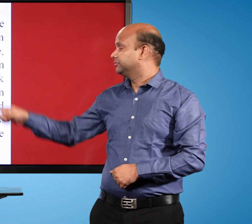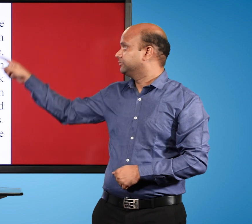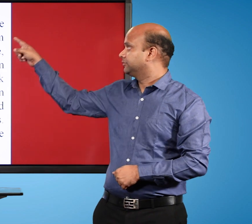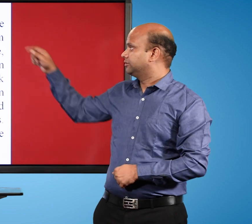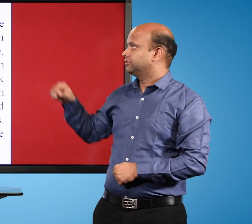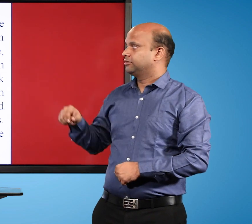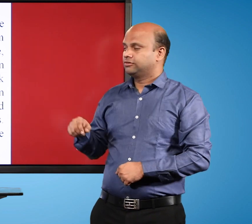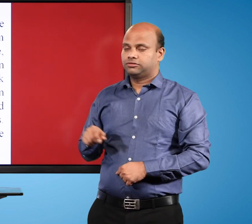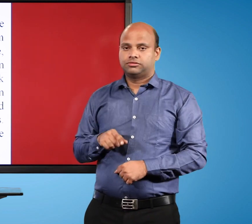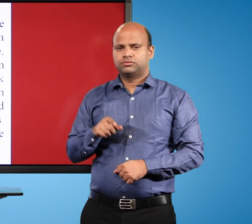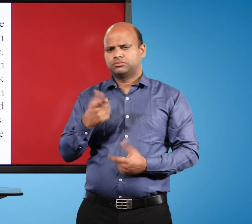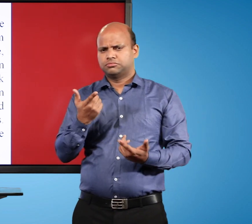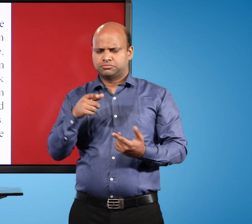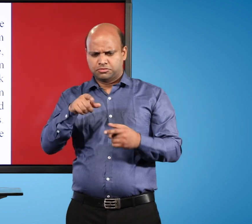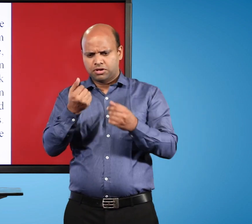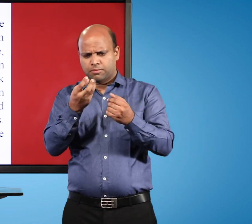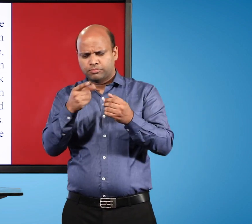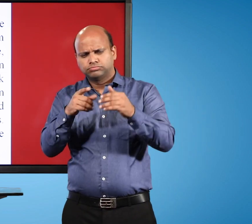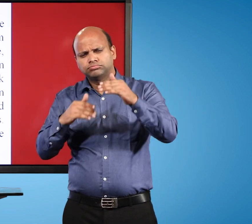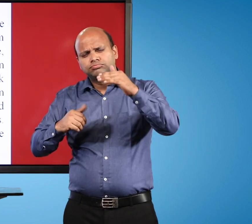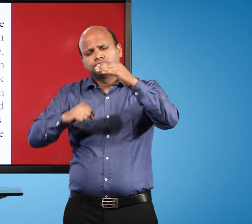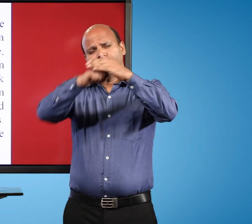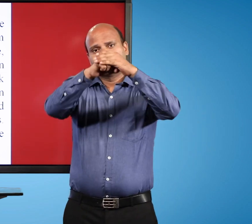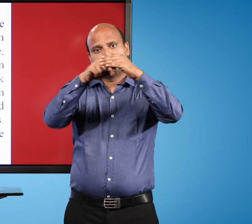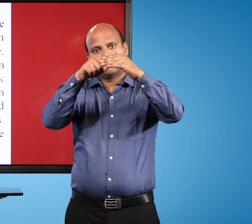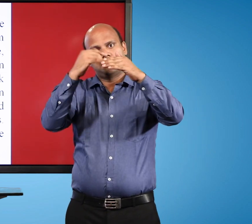It is now perhaps obvious that there is no largest number.